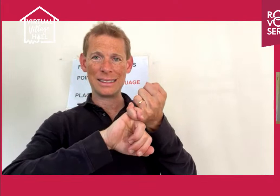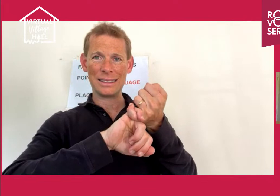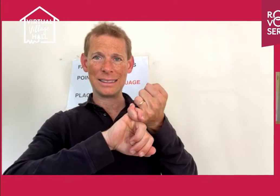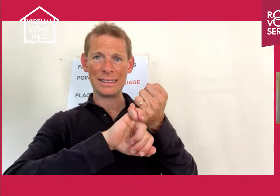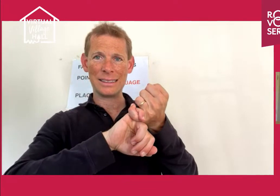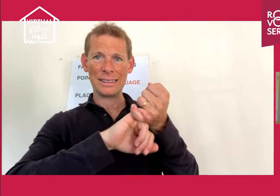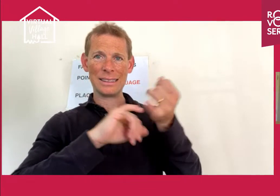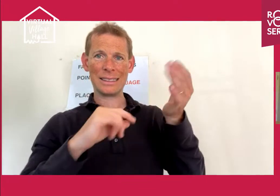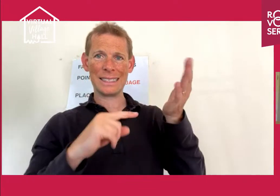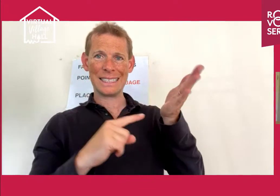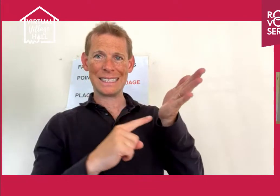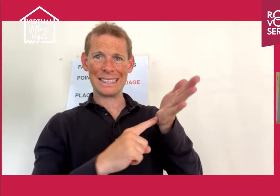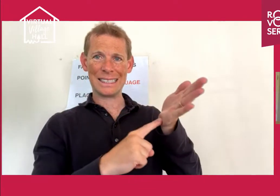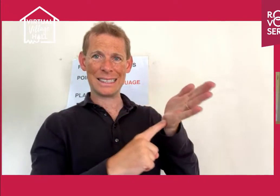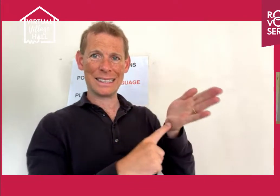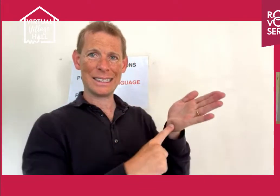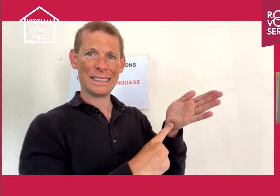S, T,